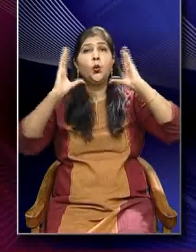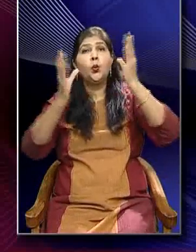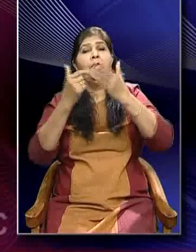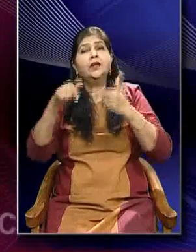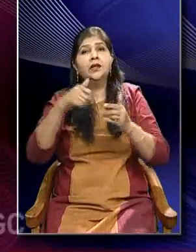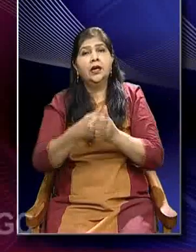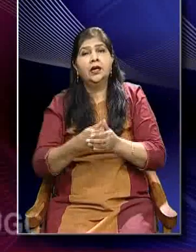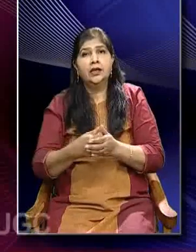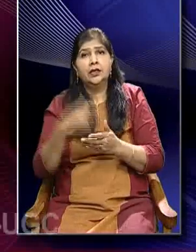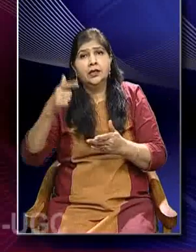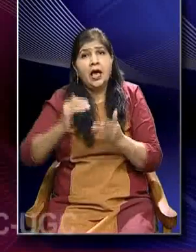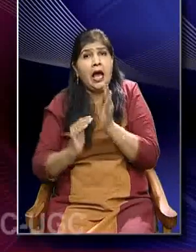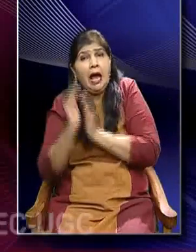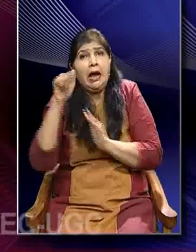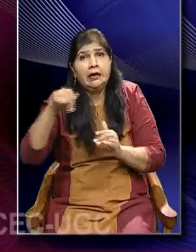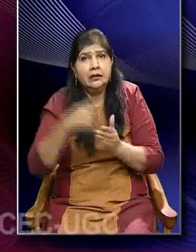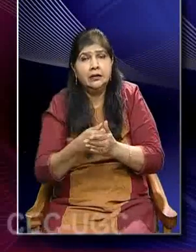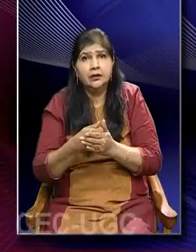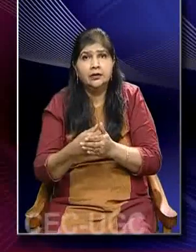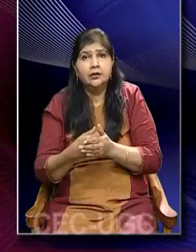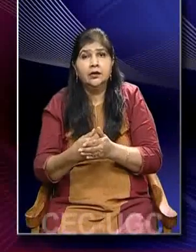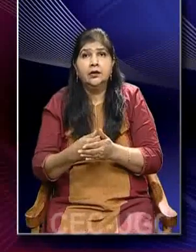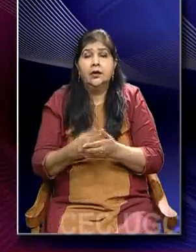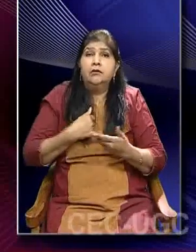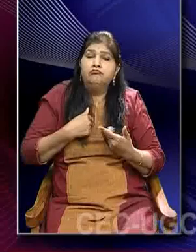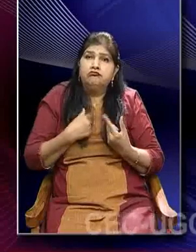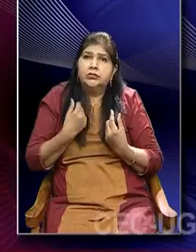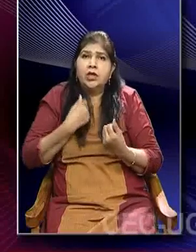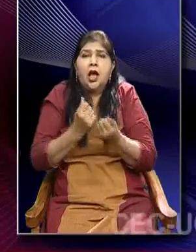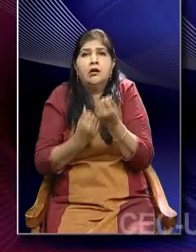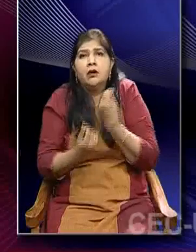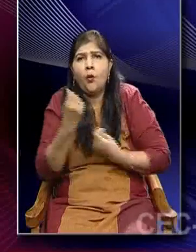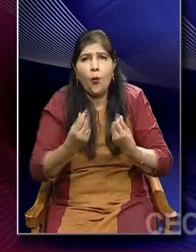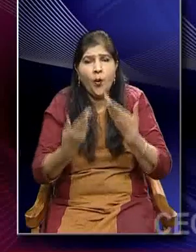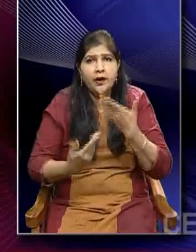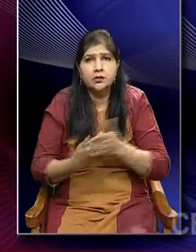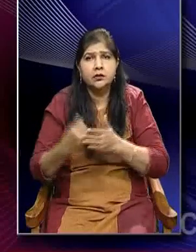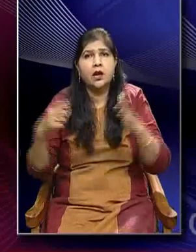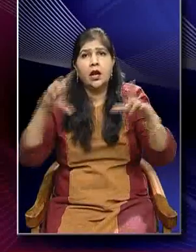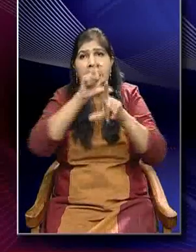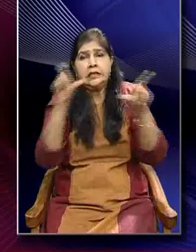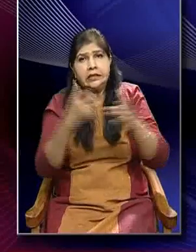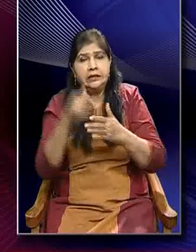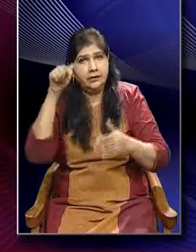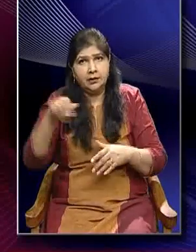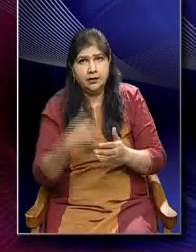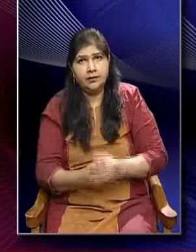globalization is a highly contested concept. There